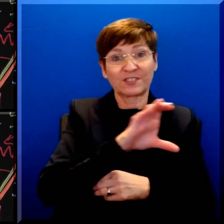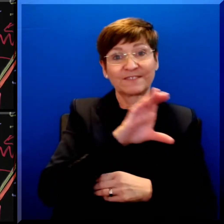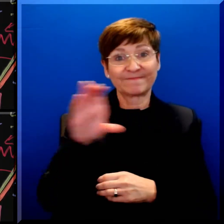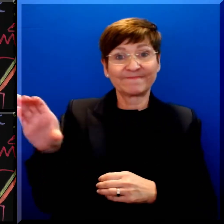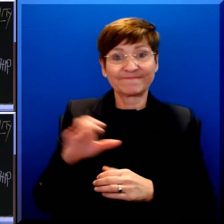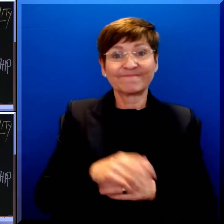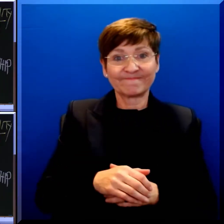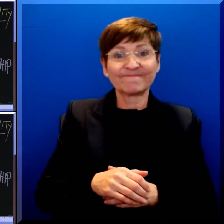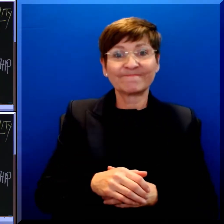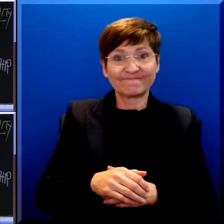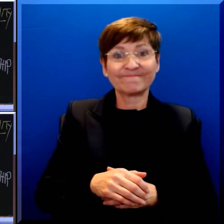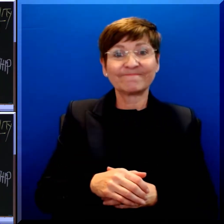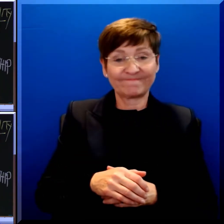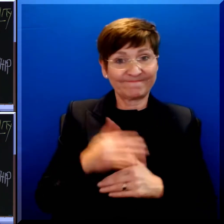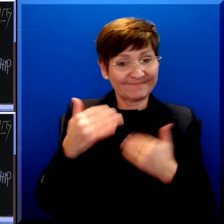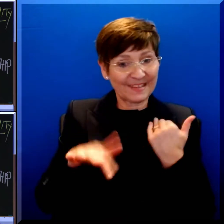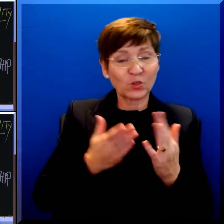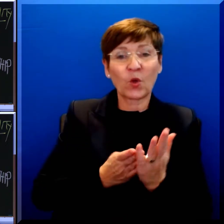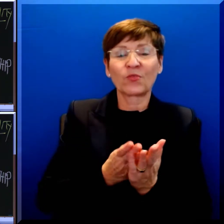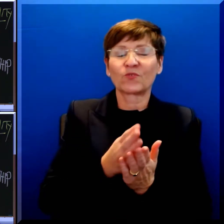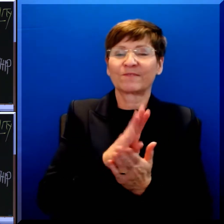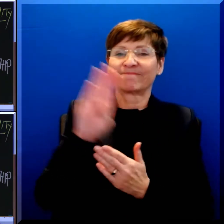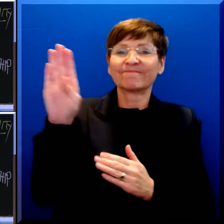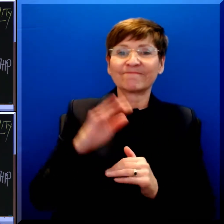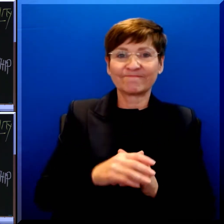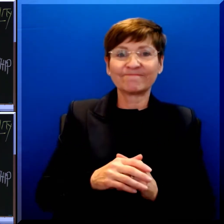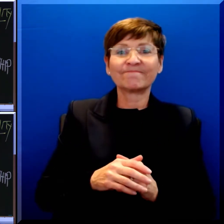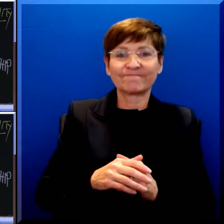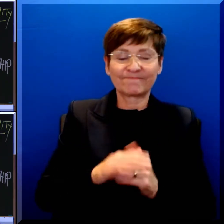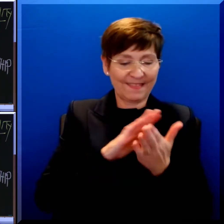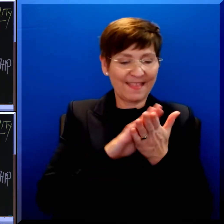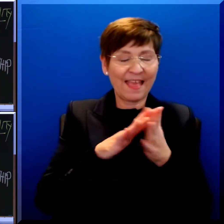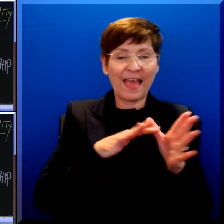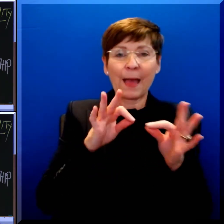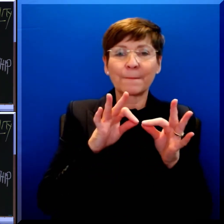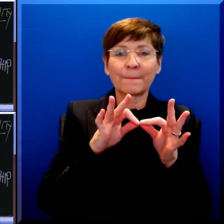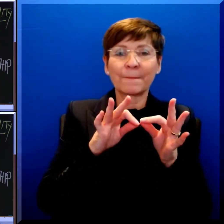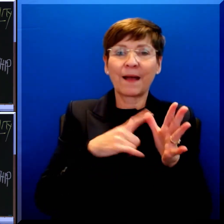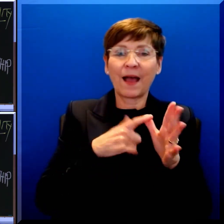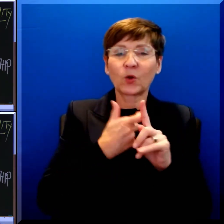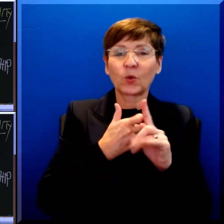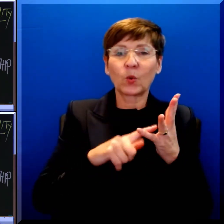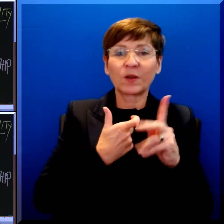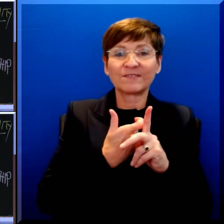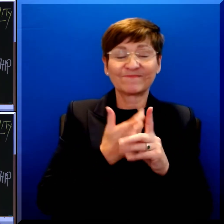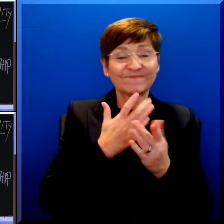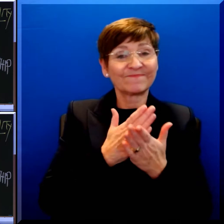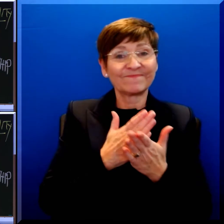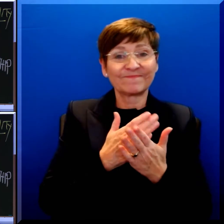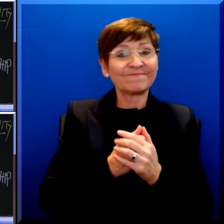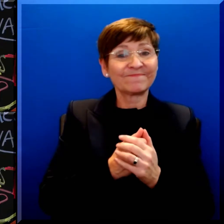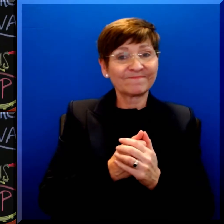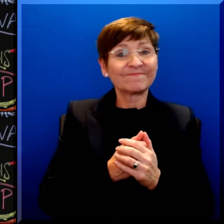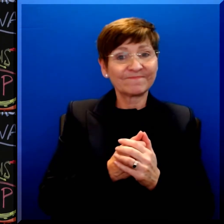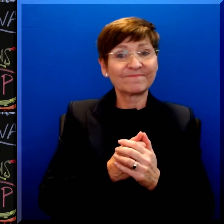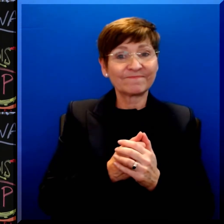story. Habakkuk, guys, is a microcosm of the gospel. I mean, if you think about the life of Jesus, it's the same thing. Jesus